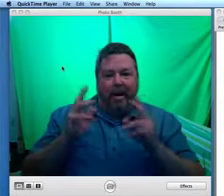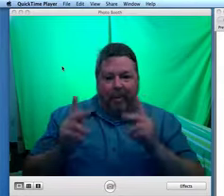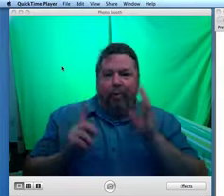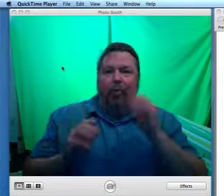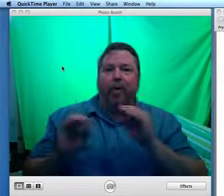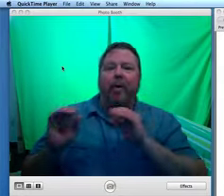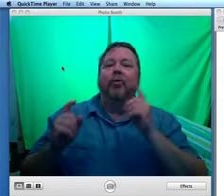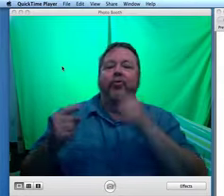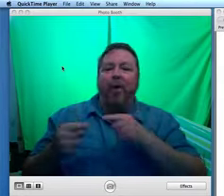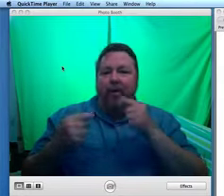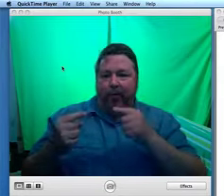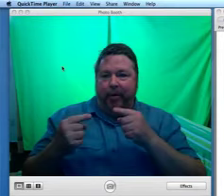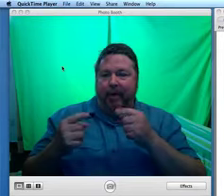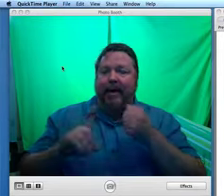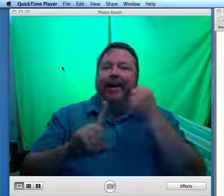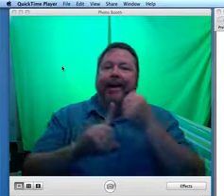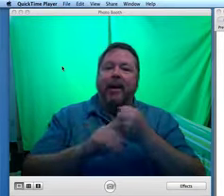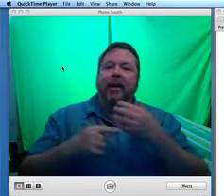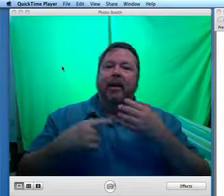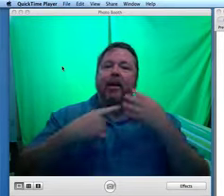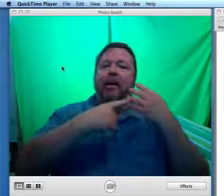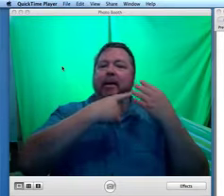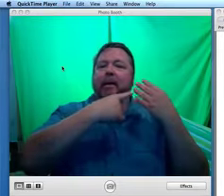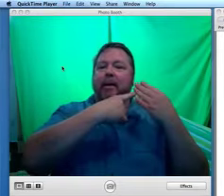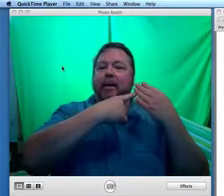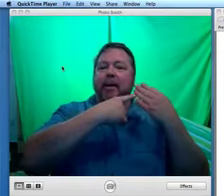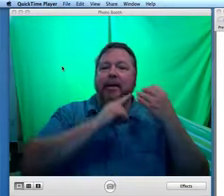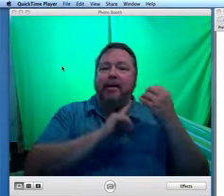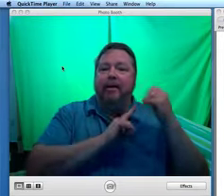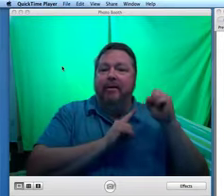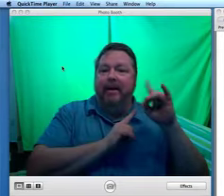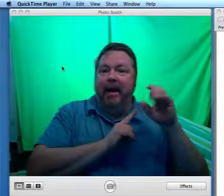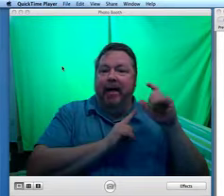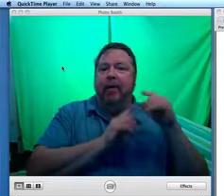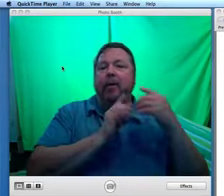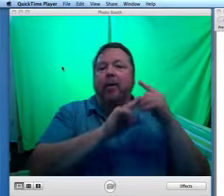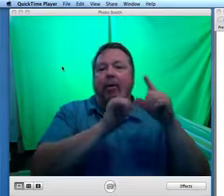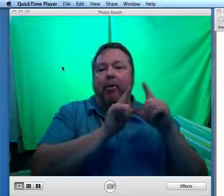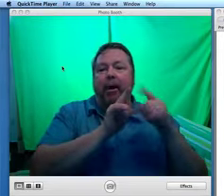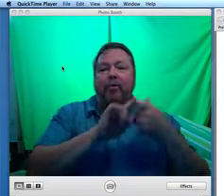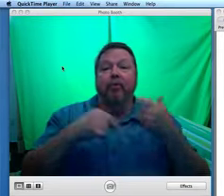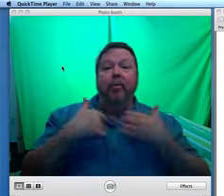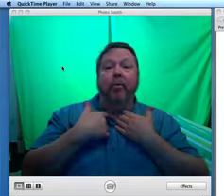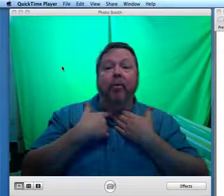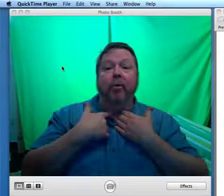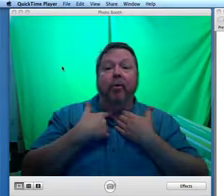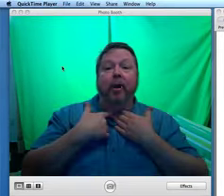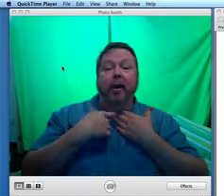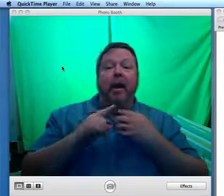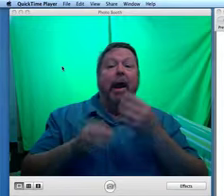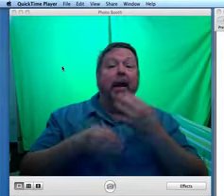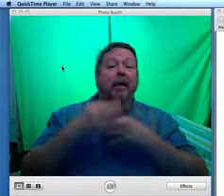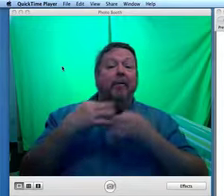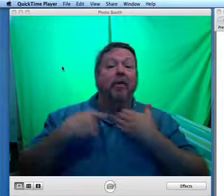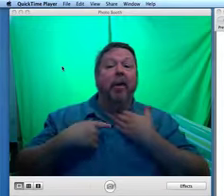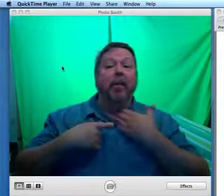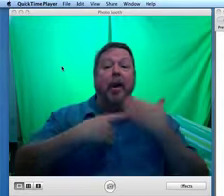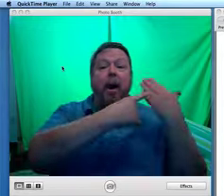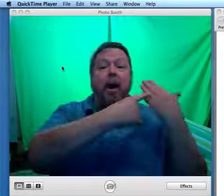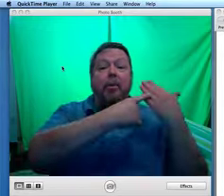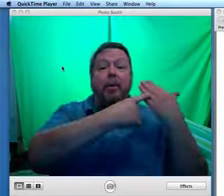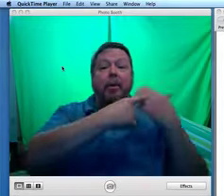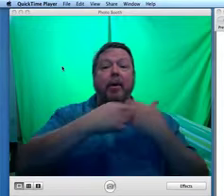Many people will struggle hitting the side location from the throat, and instead of